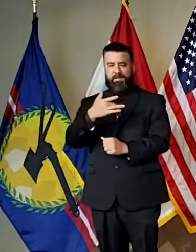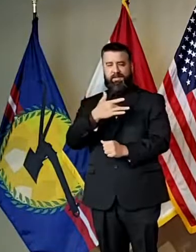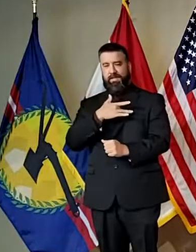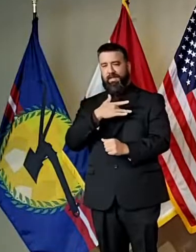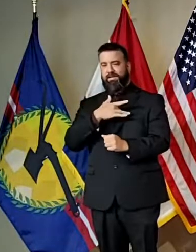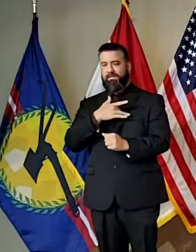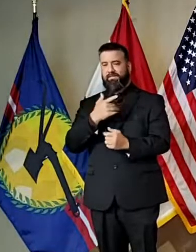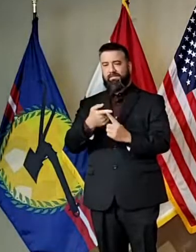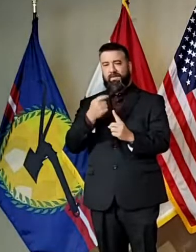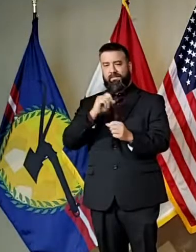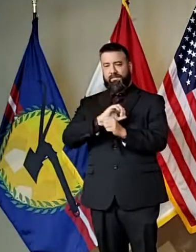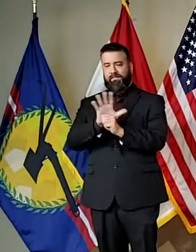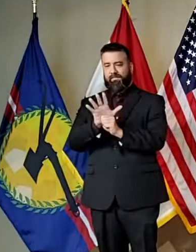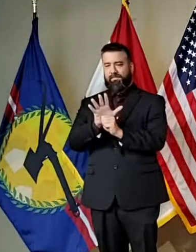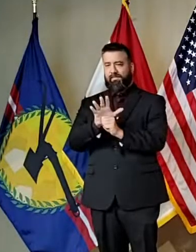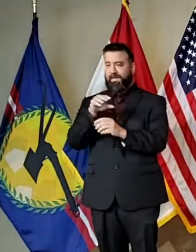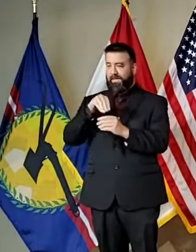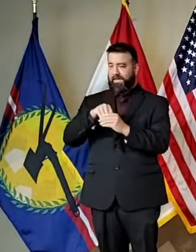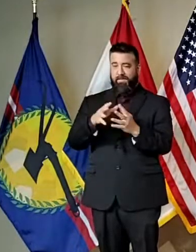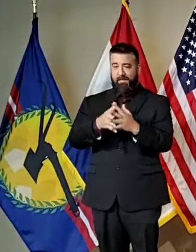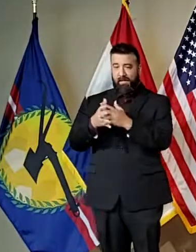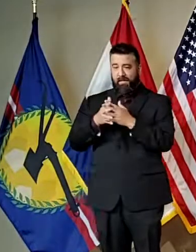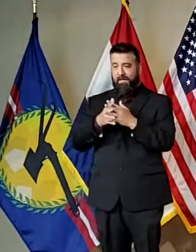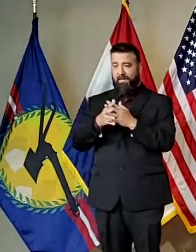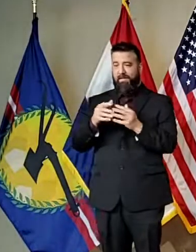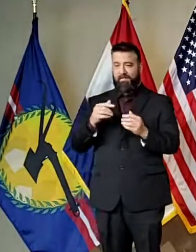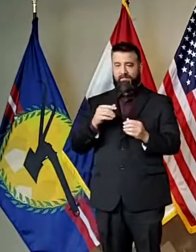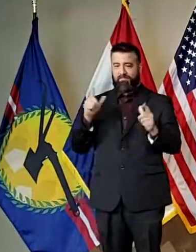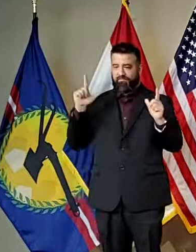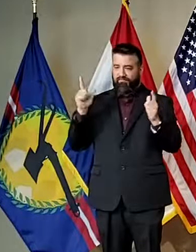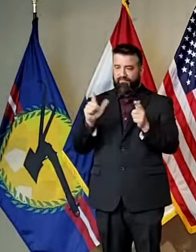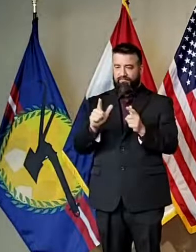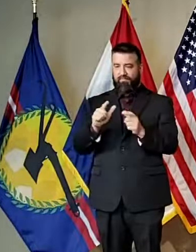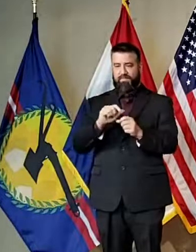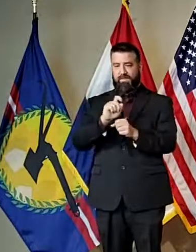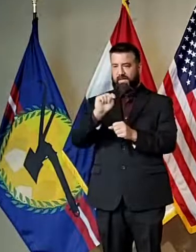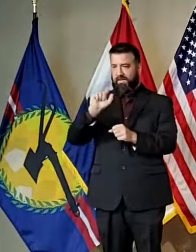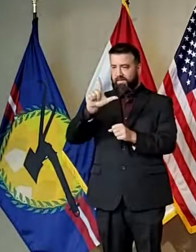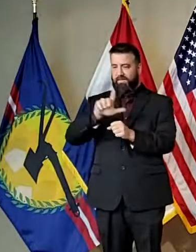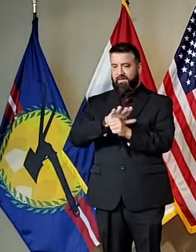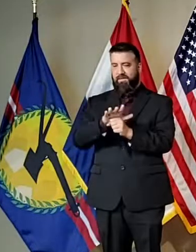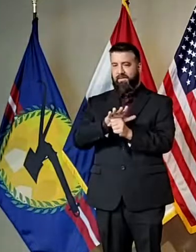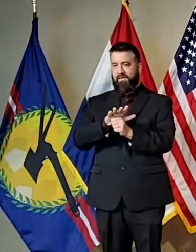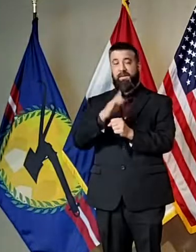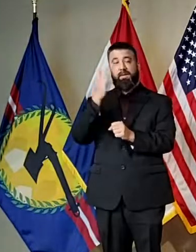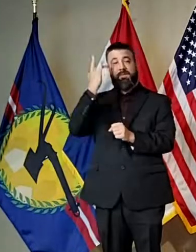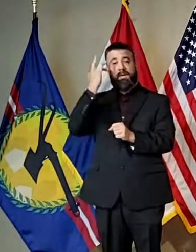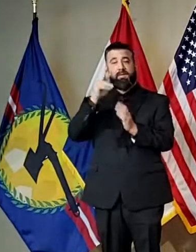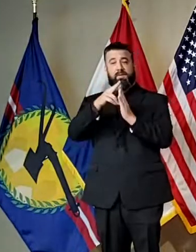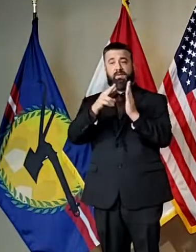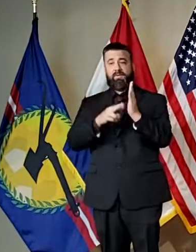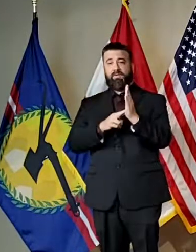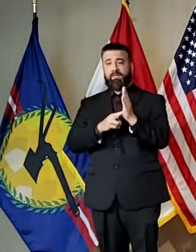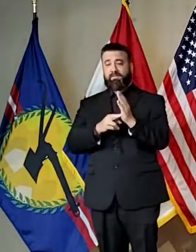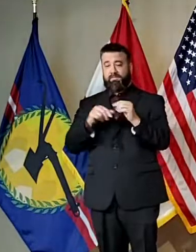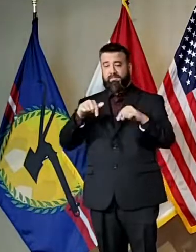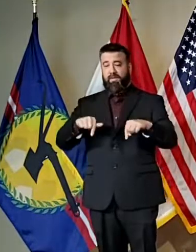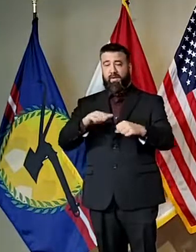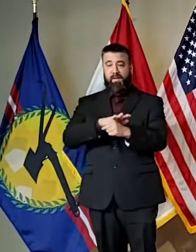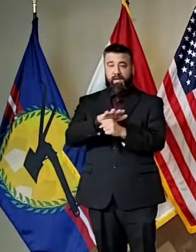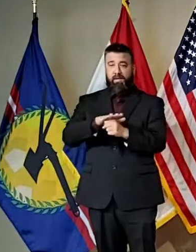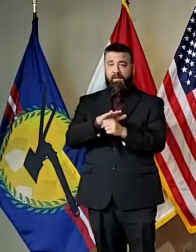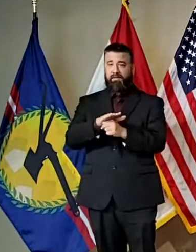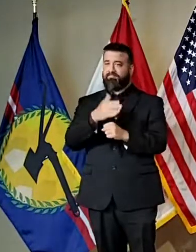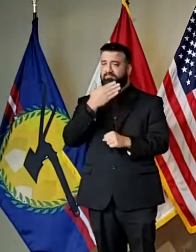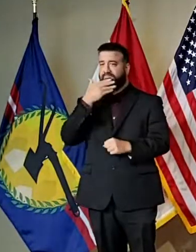our community, in our county, in our country. Because of those sacrifices, St. Louis County is in a better place. Our rate of infections